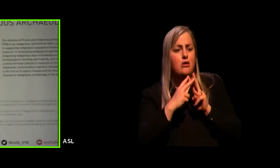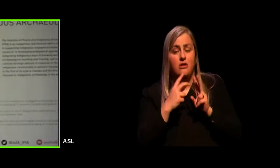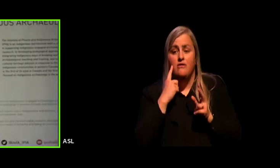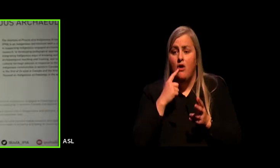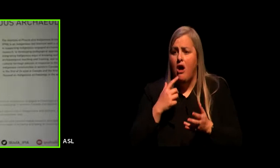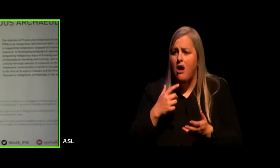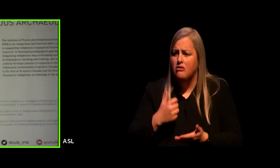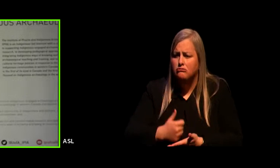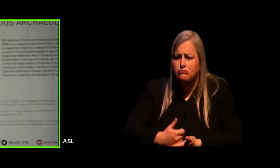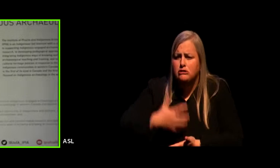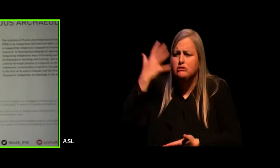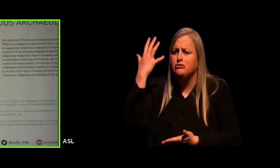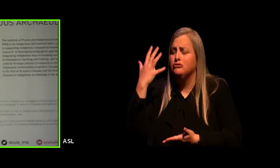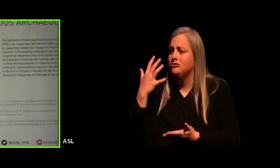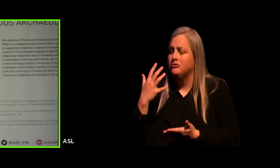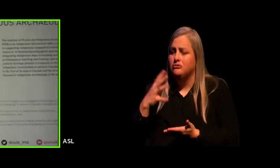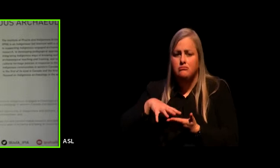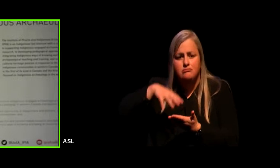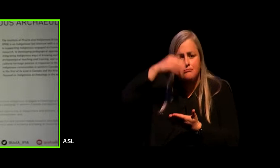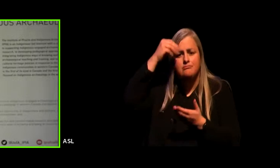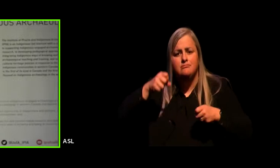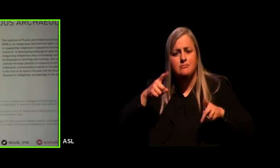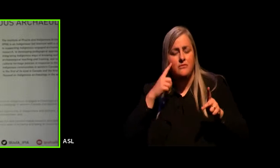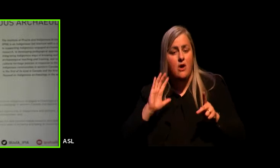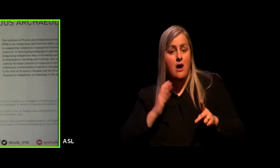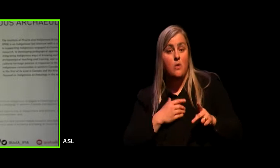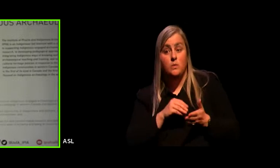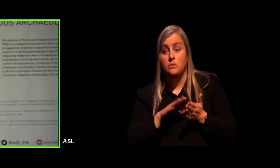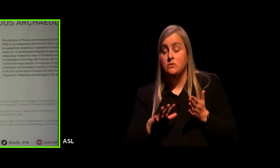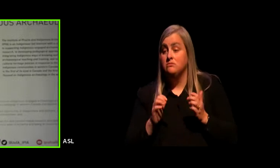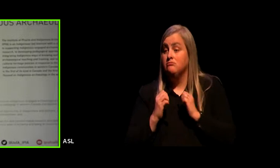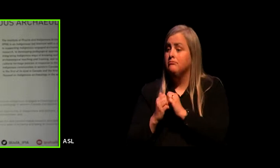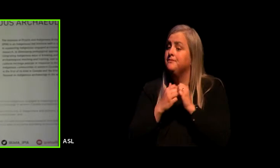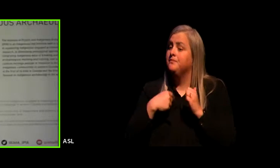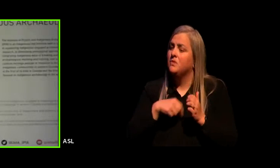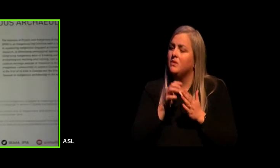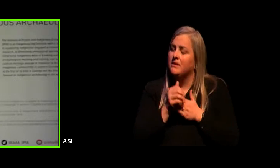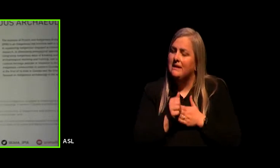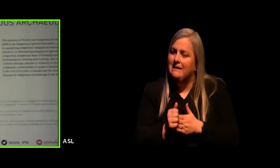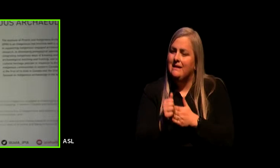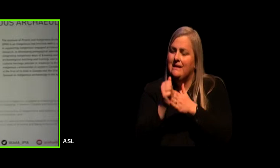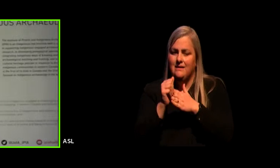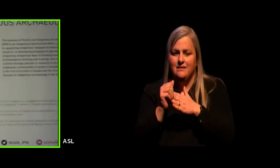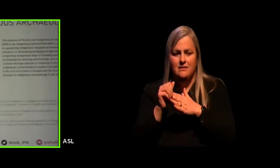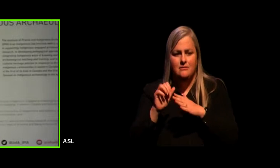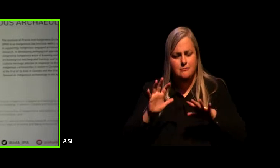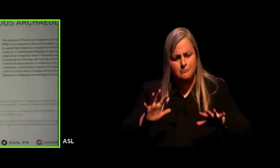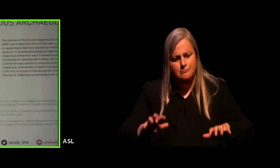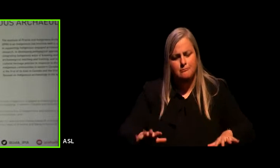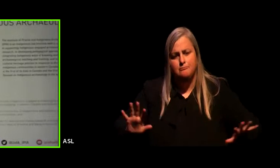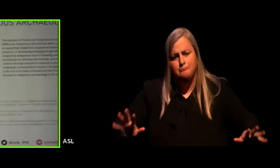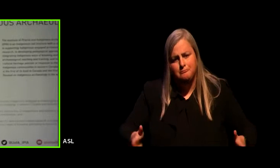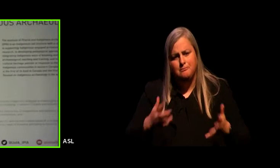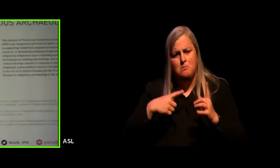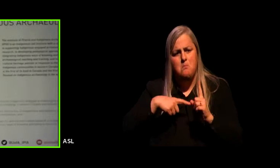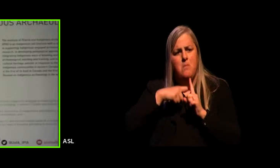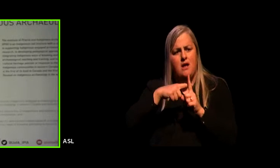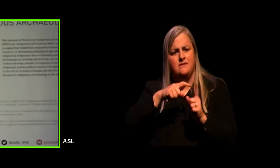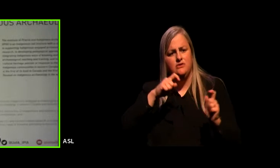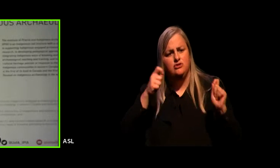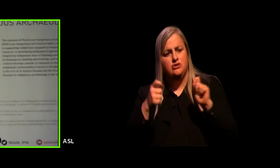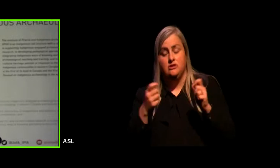working experiences for our students. Together, we are leading and enabling positive change here in Edmonton and around